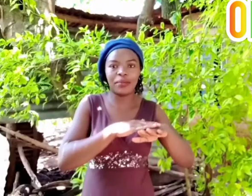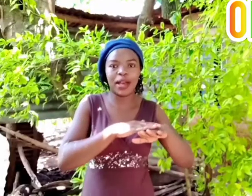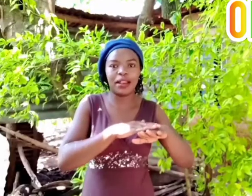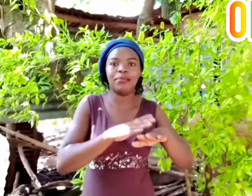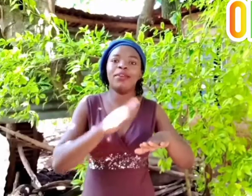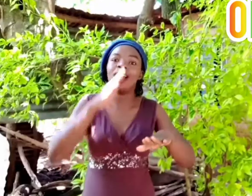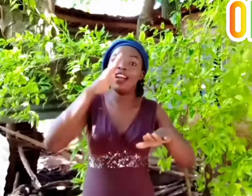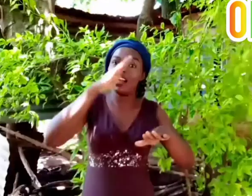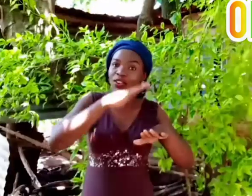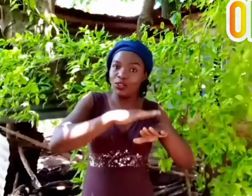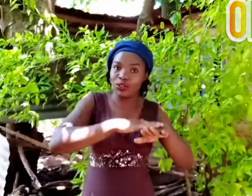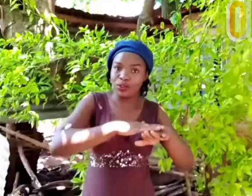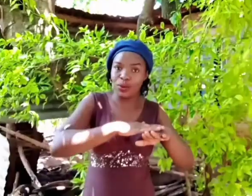palm. On.